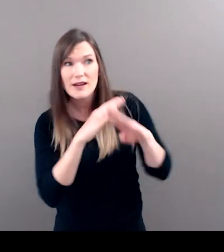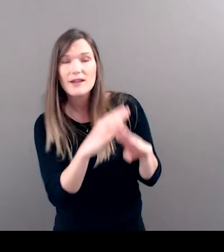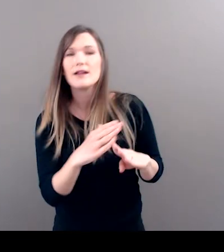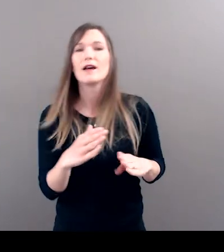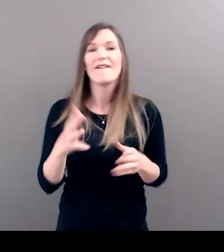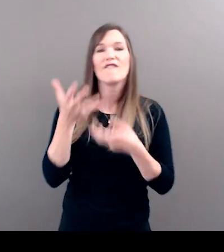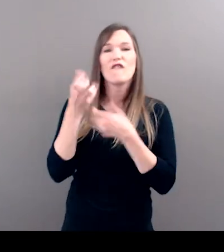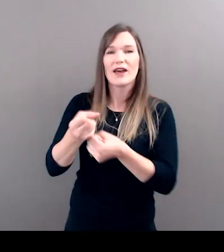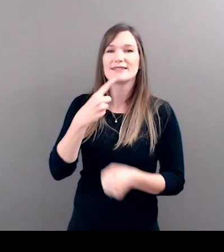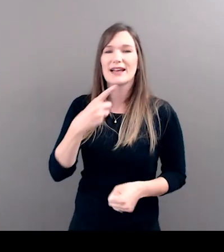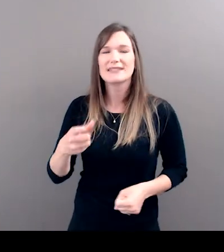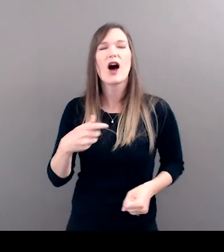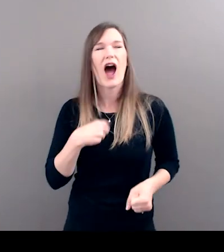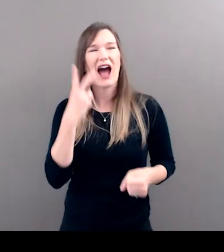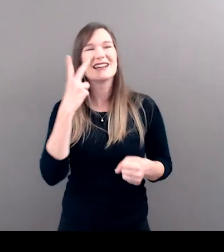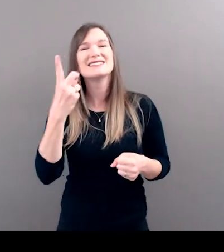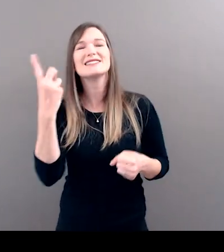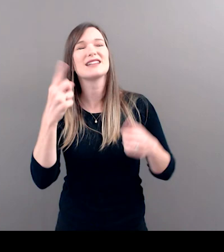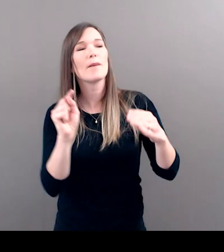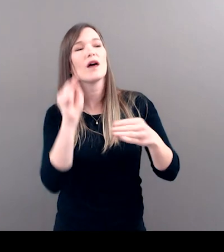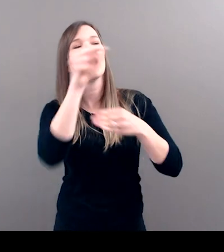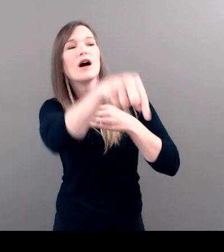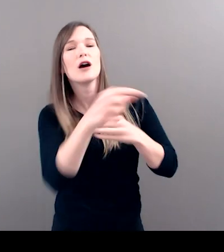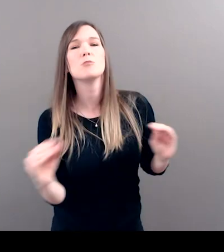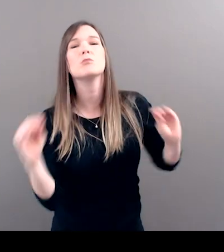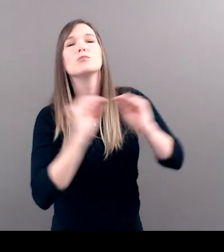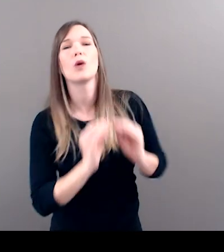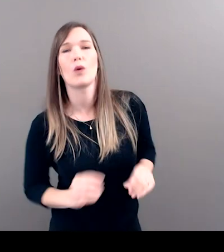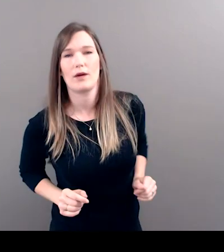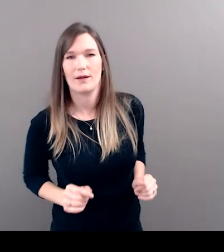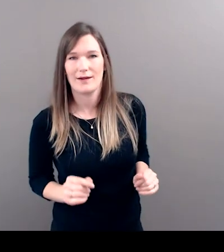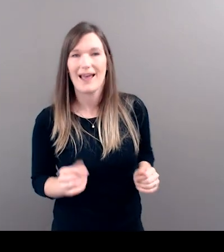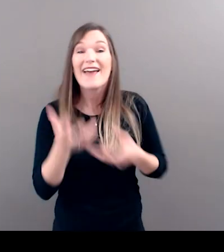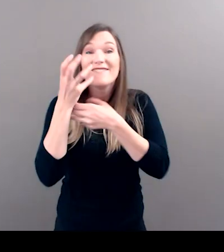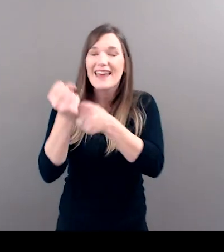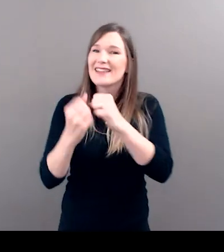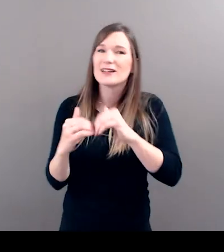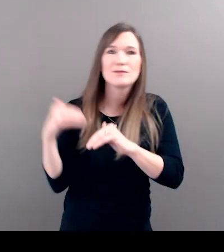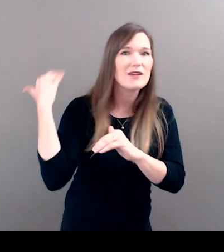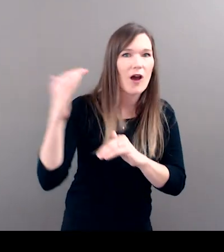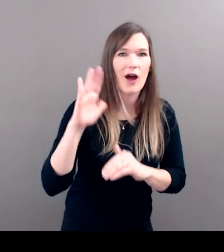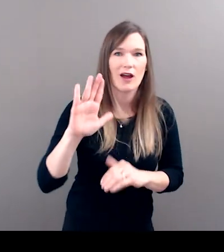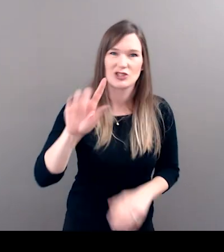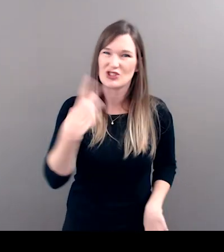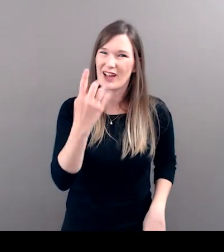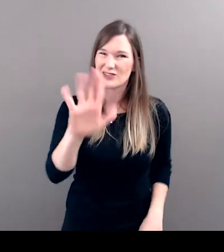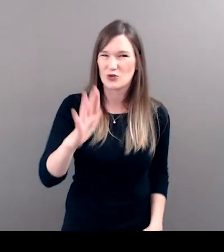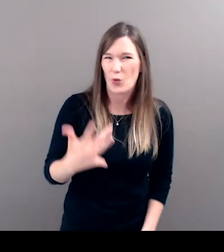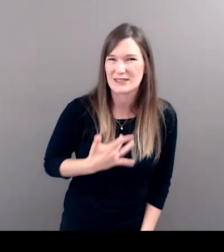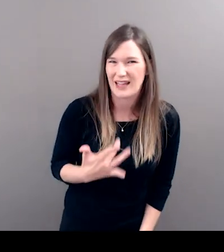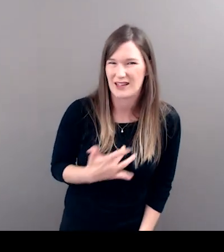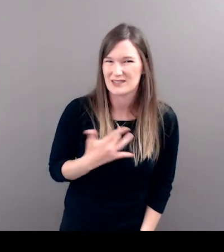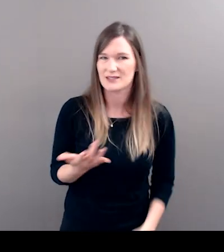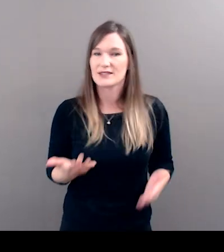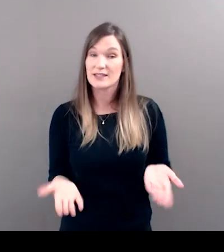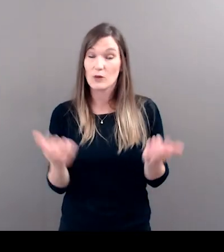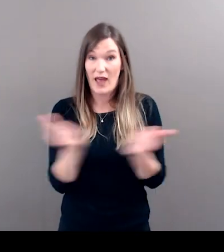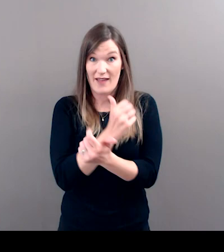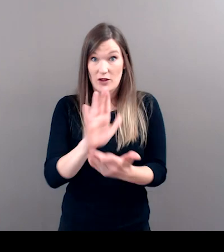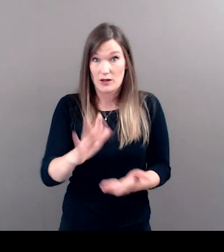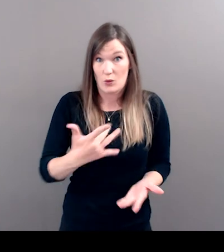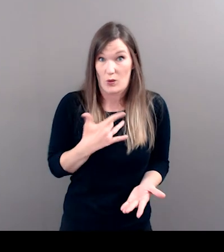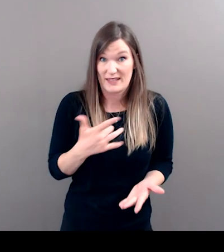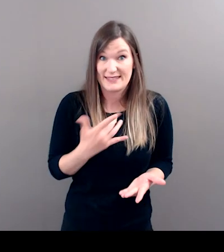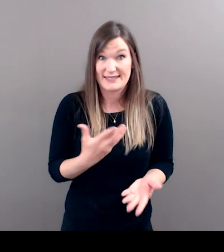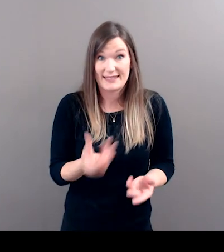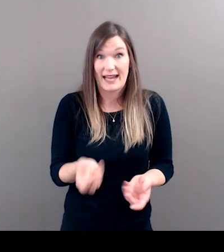says, I see something more. Faith goes beyond your senses. And so you take everything your senses give you and you submit it to faith and say,